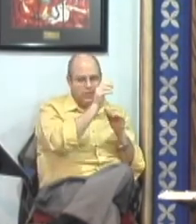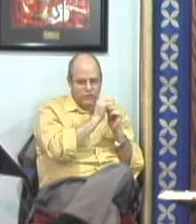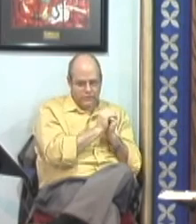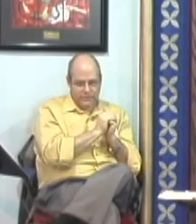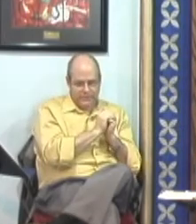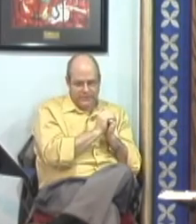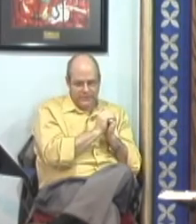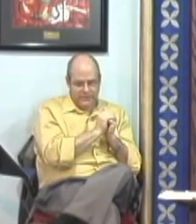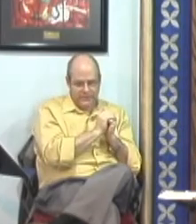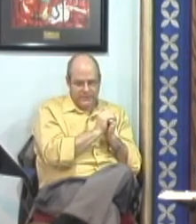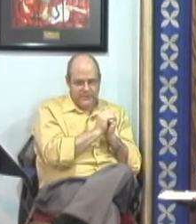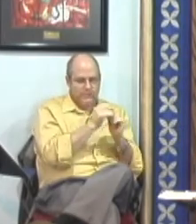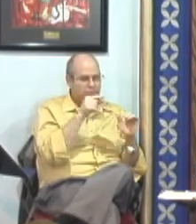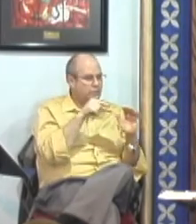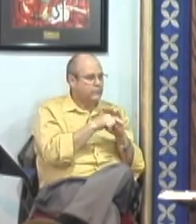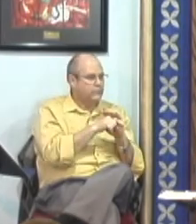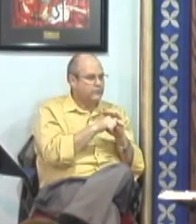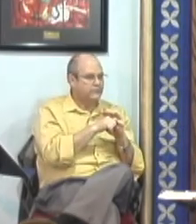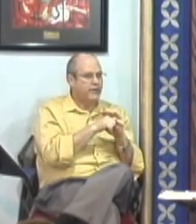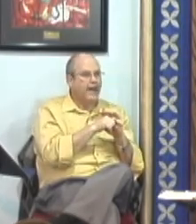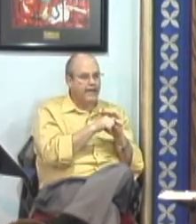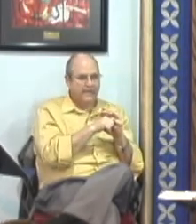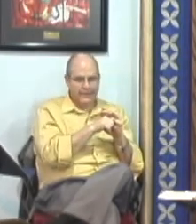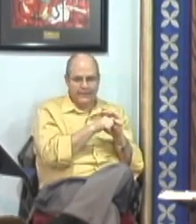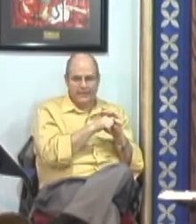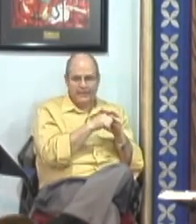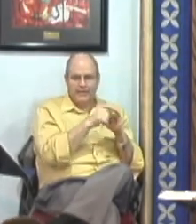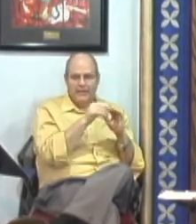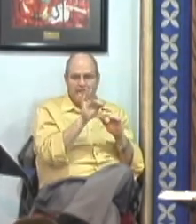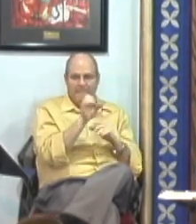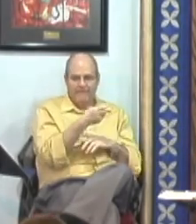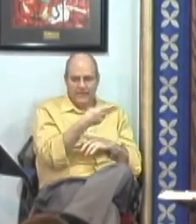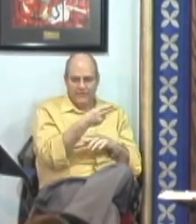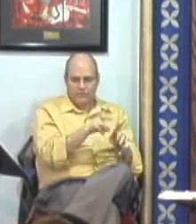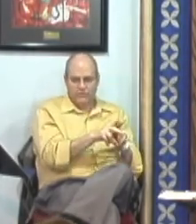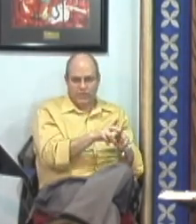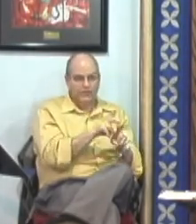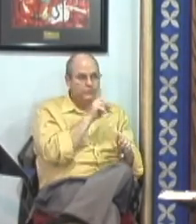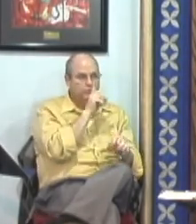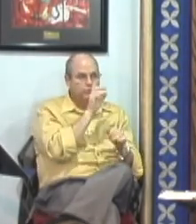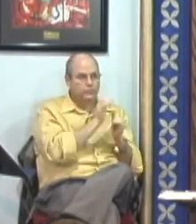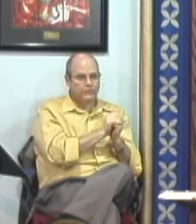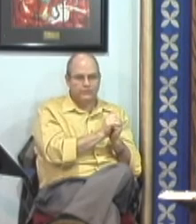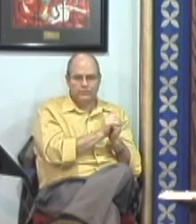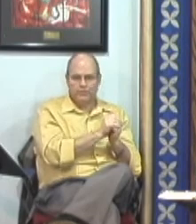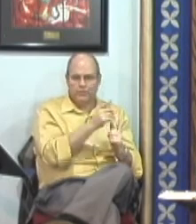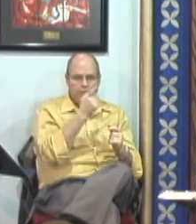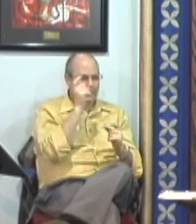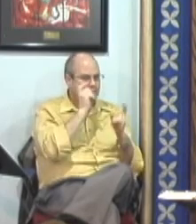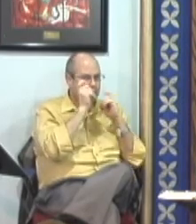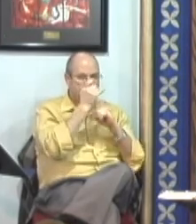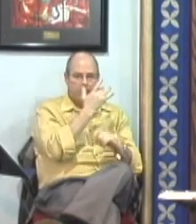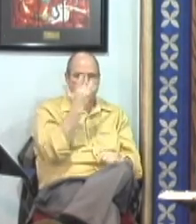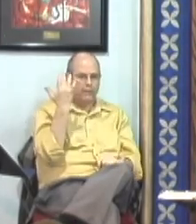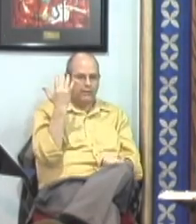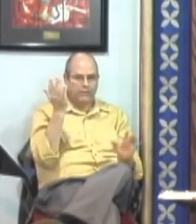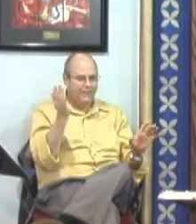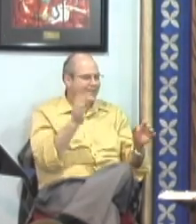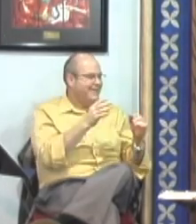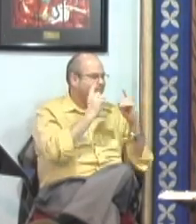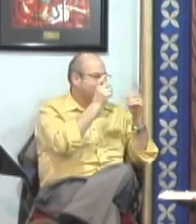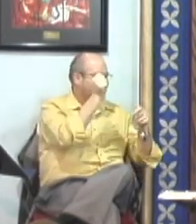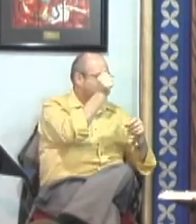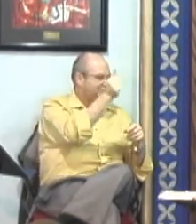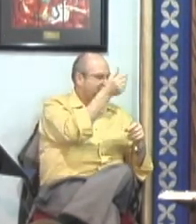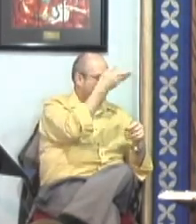said crucifying the flesh is what? It's true worship. You're all looking at me blank, right? Giving yourself to